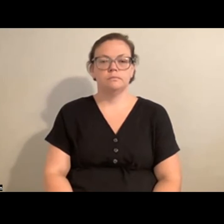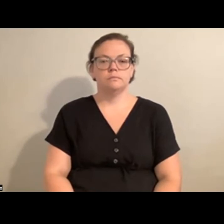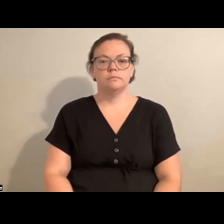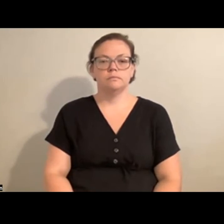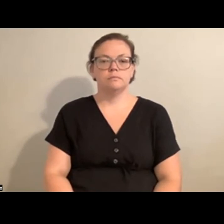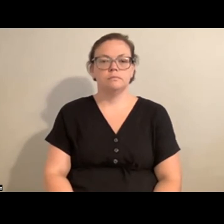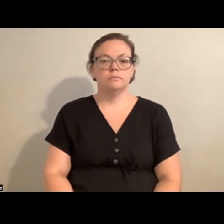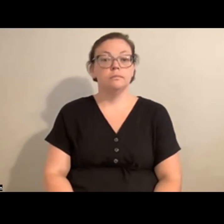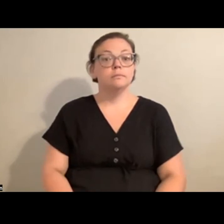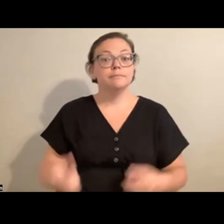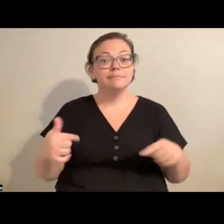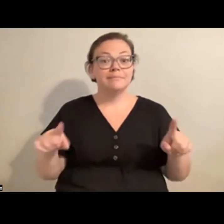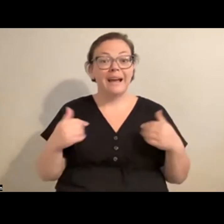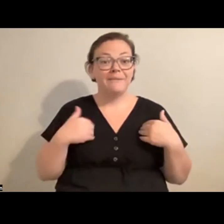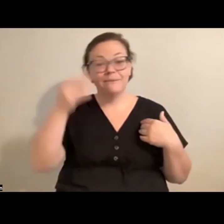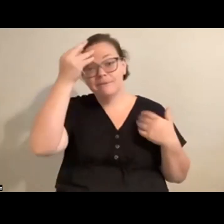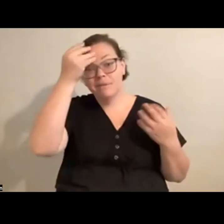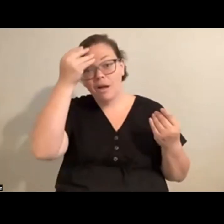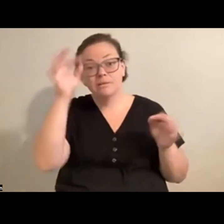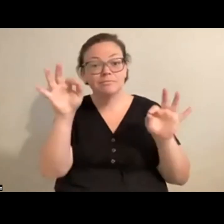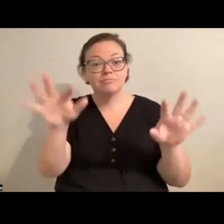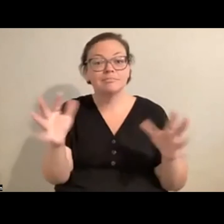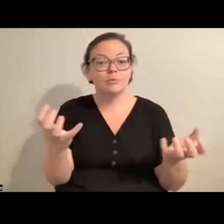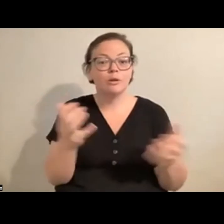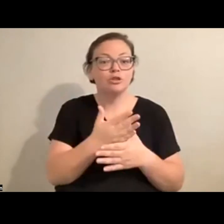Does anyone have any thoughts?